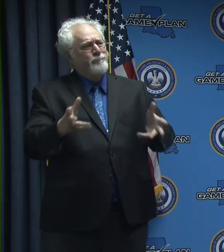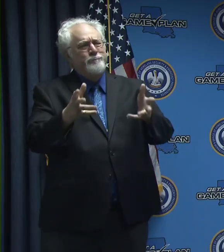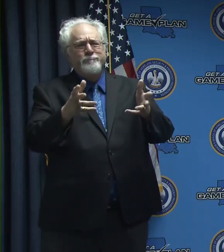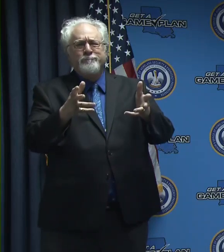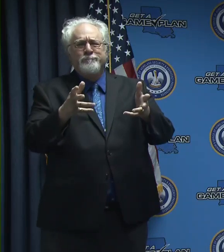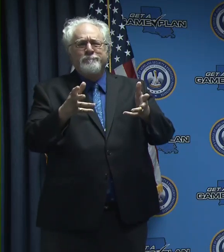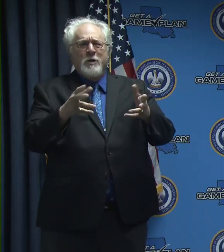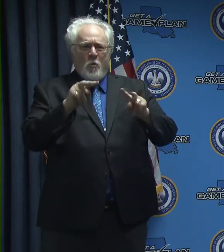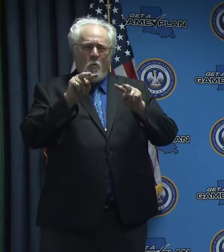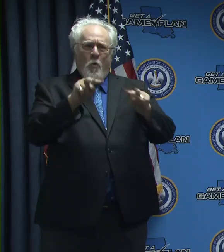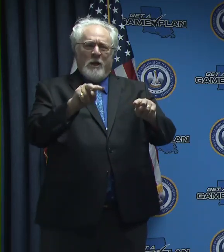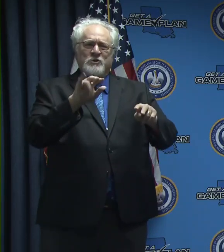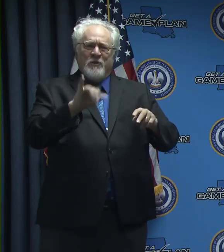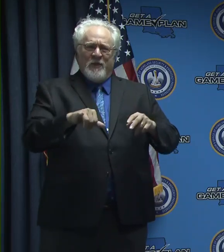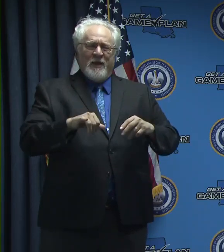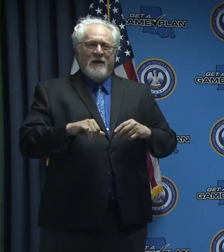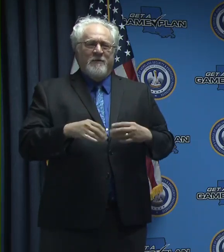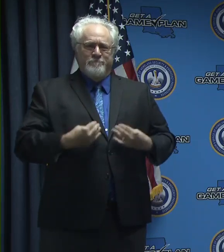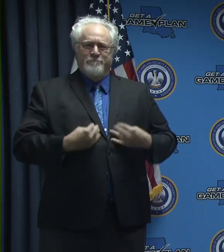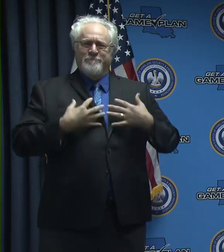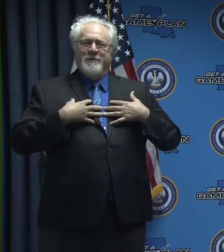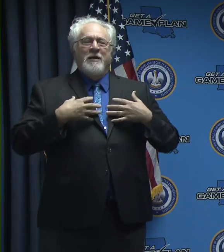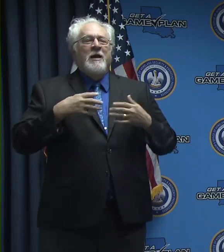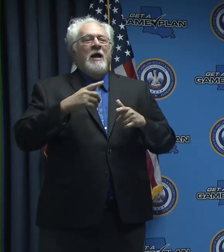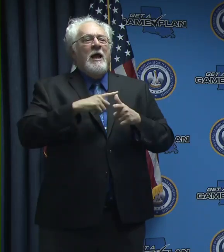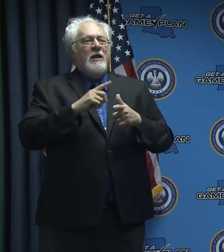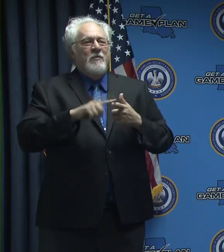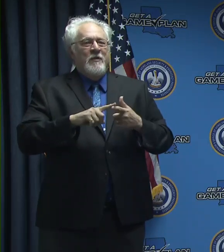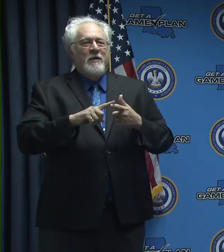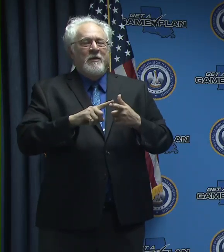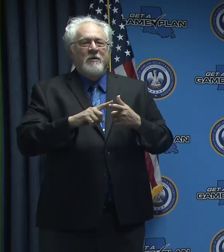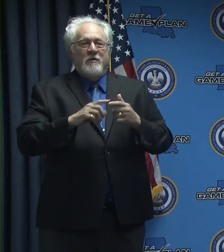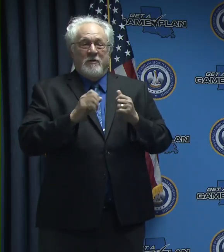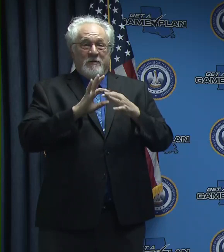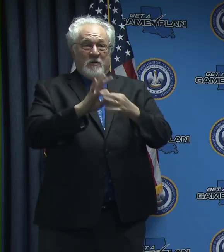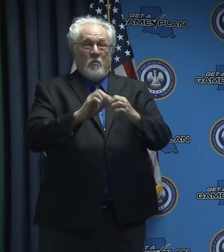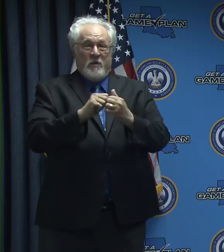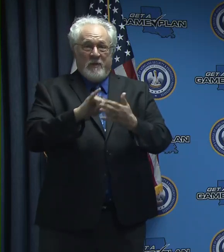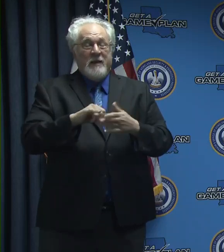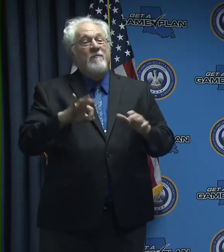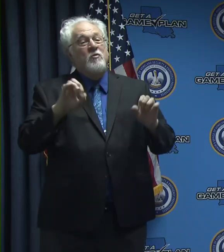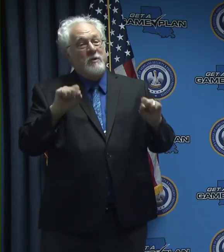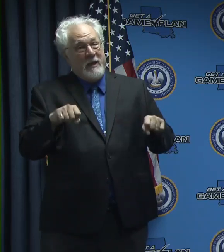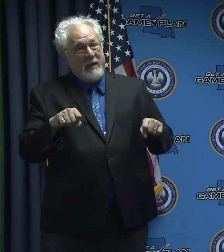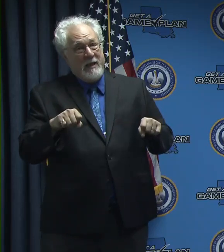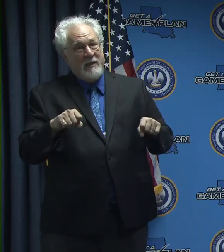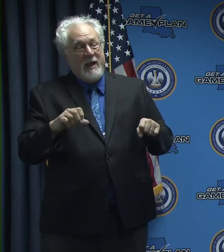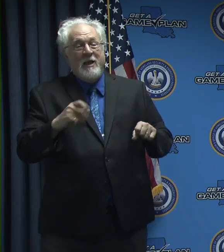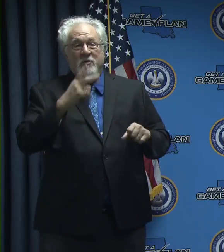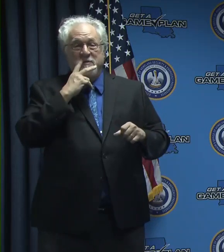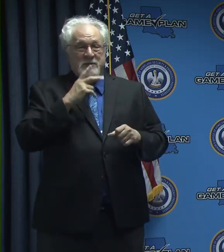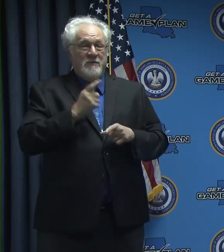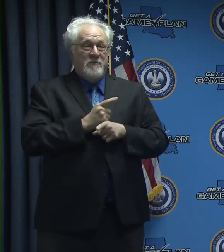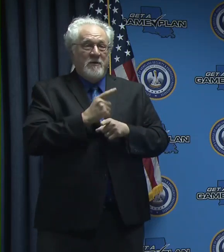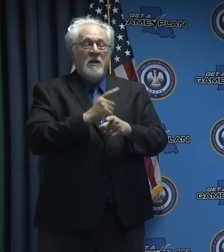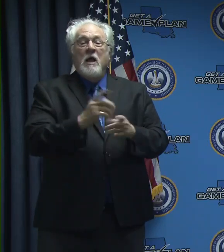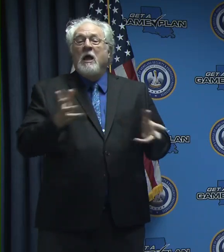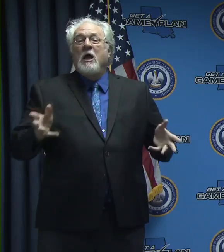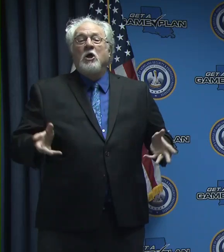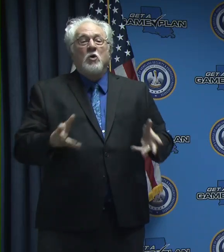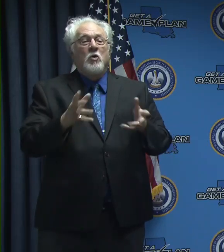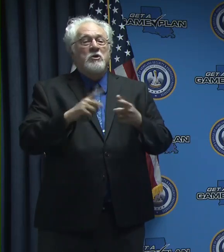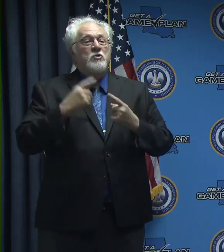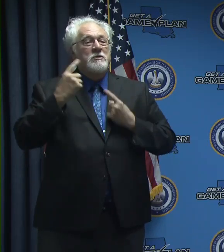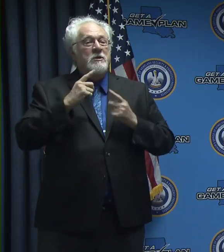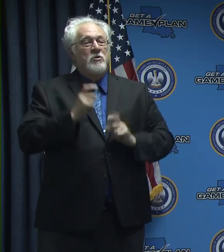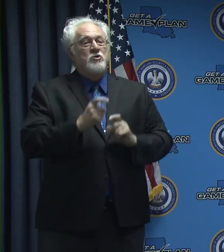people to watch that in conjunction with the event. And if you are able and you see fit, I would encourage you to